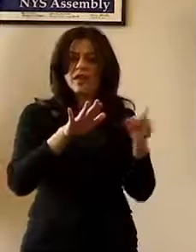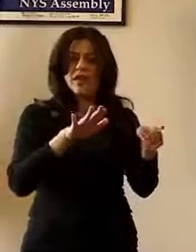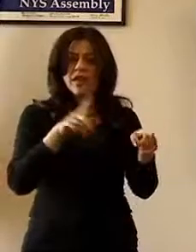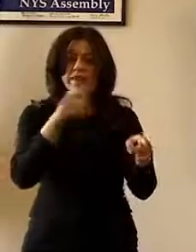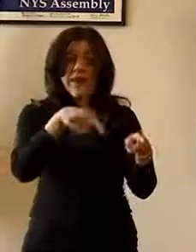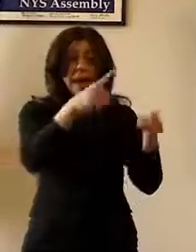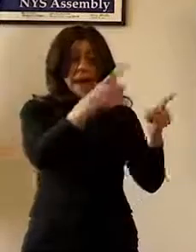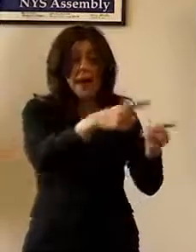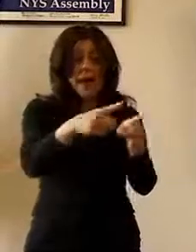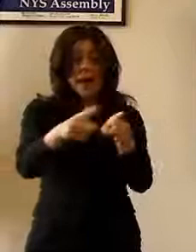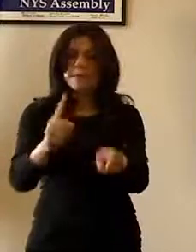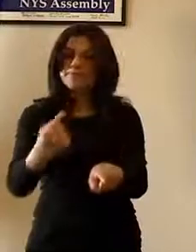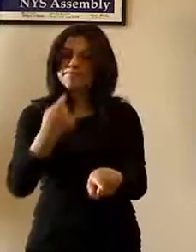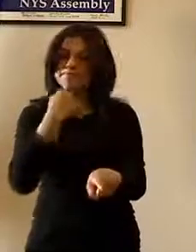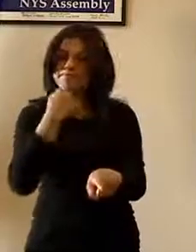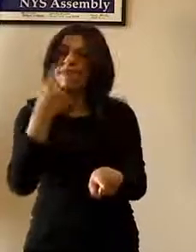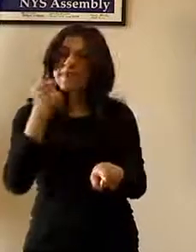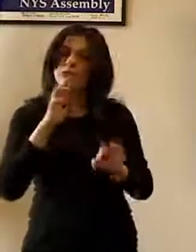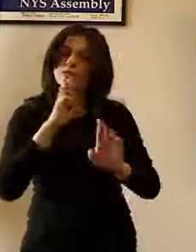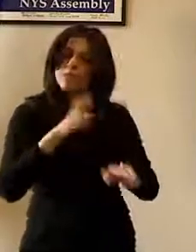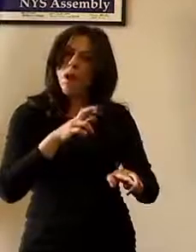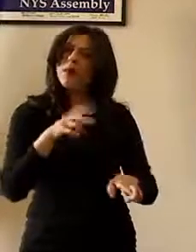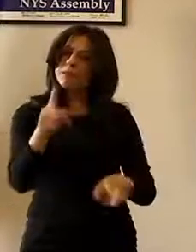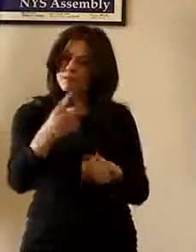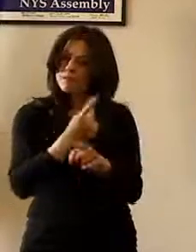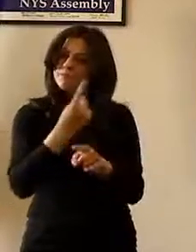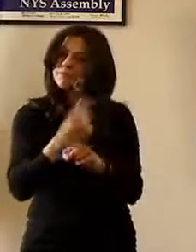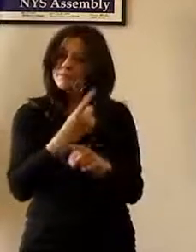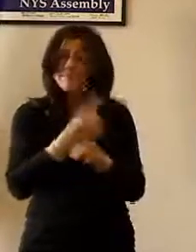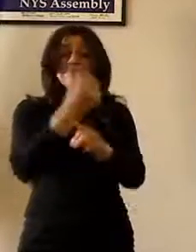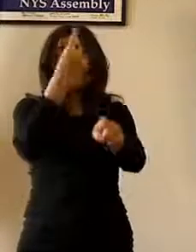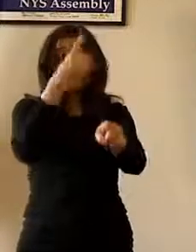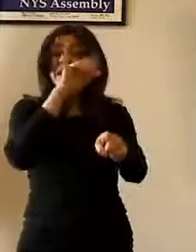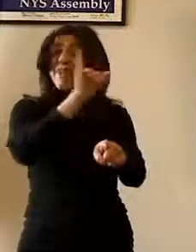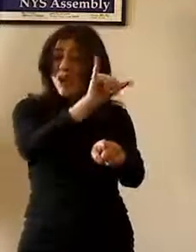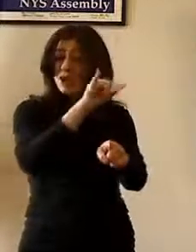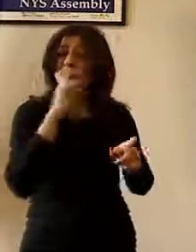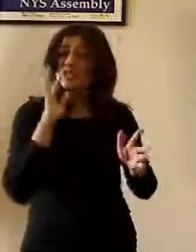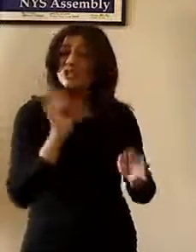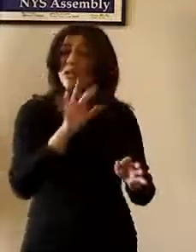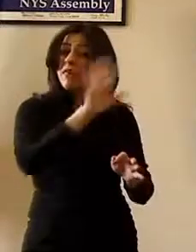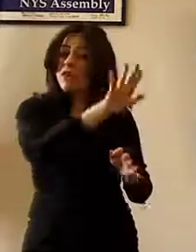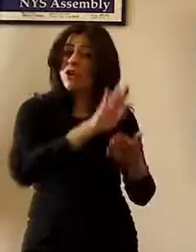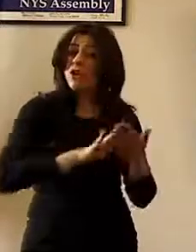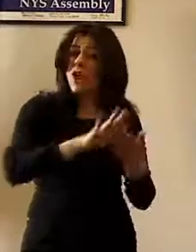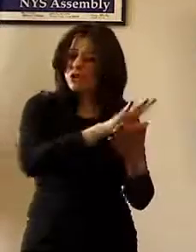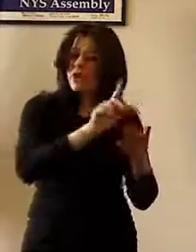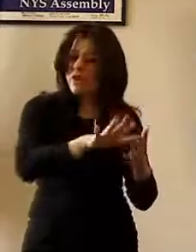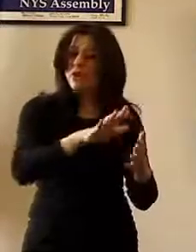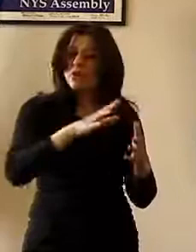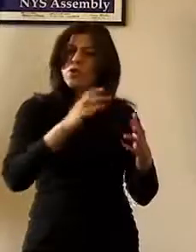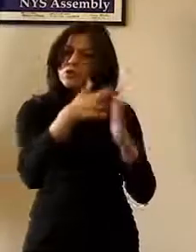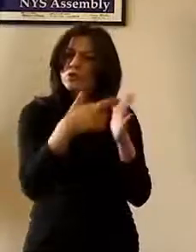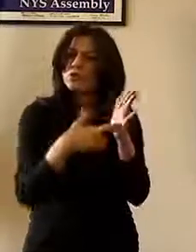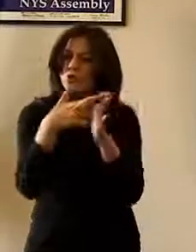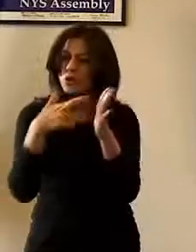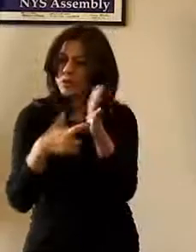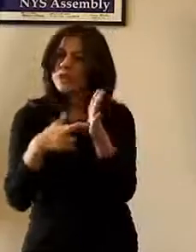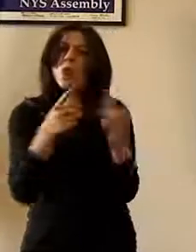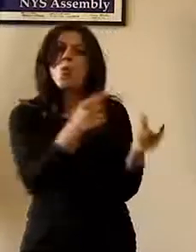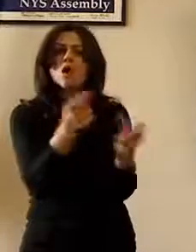things seriously. They respond in the way that they deem appropriate. It's their institution. There are certain